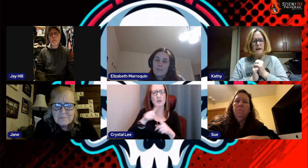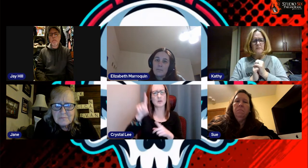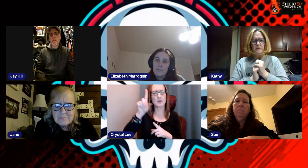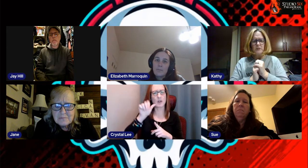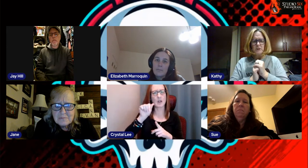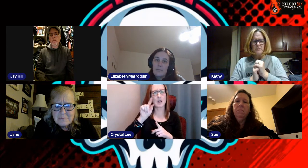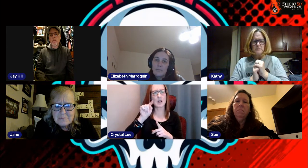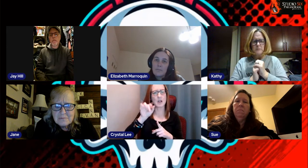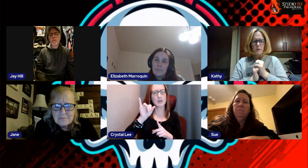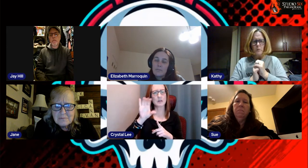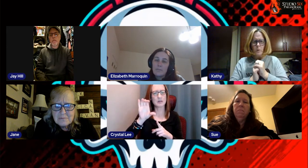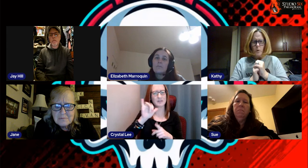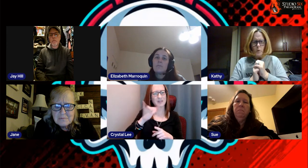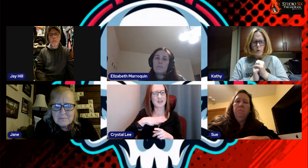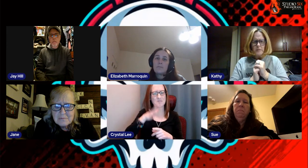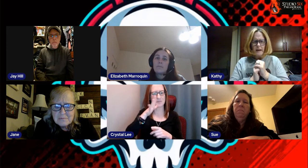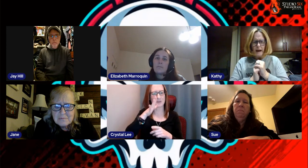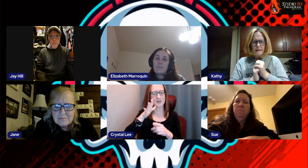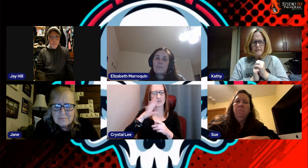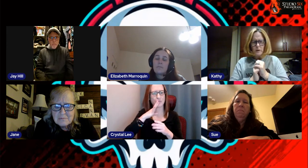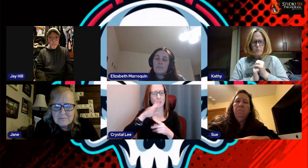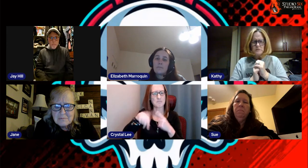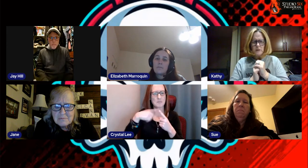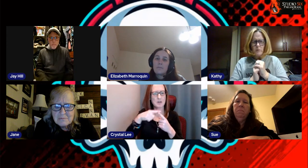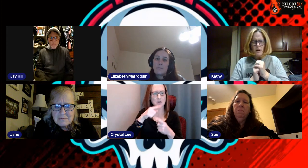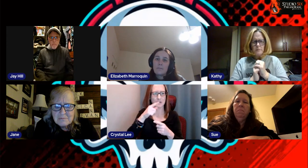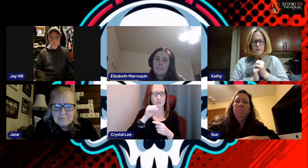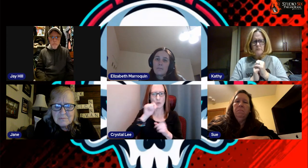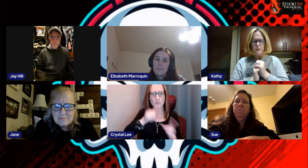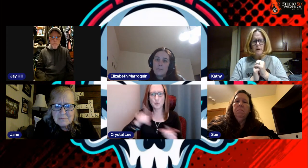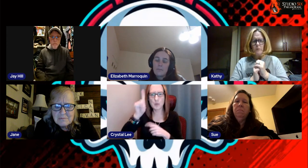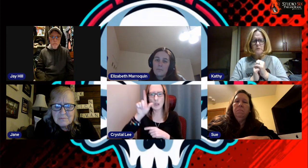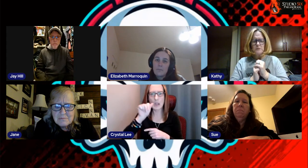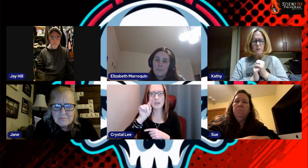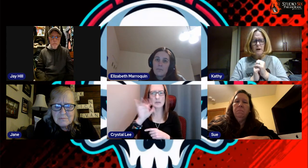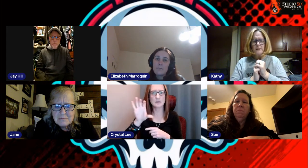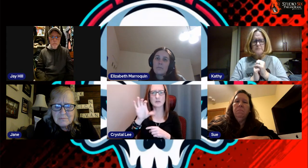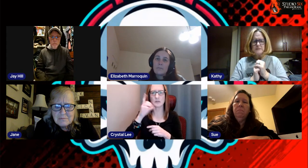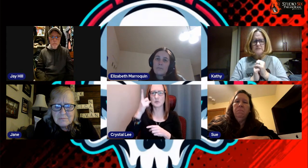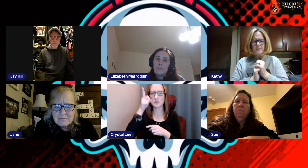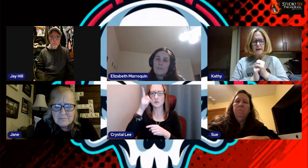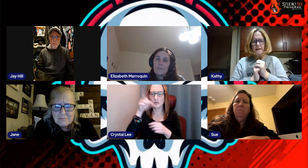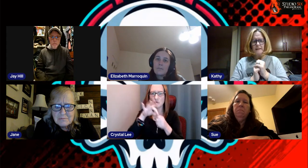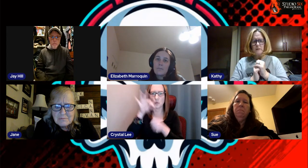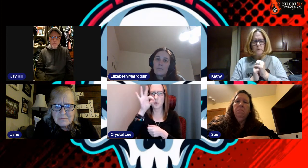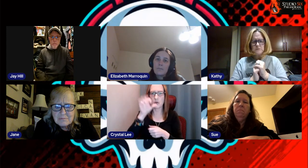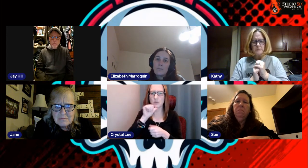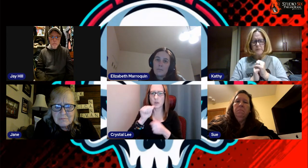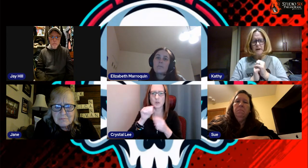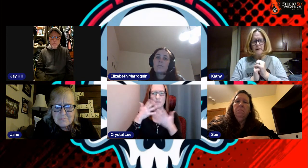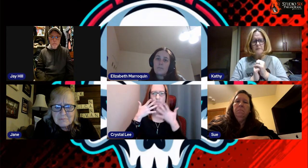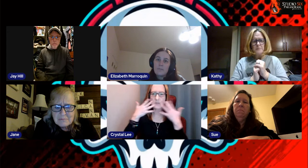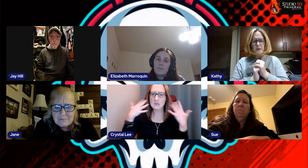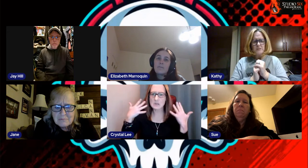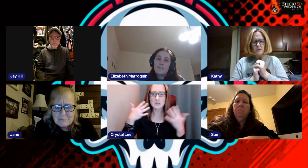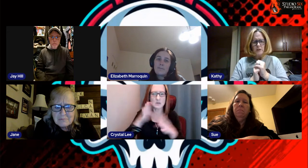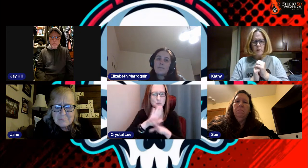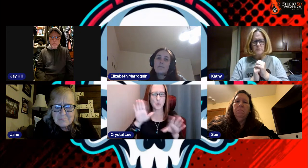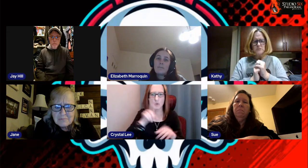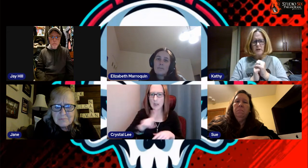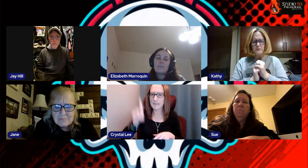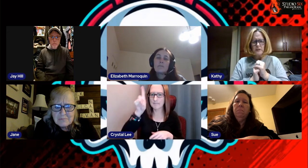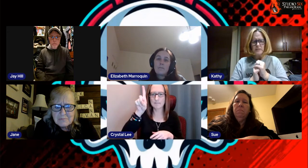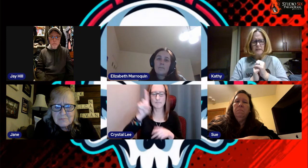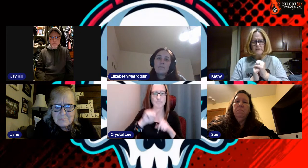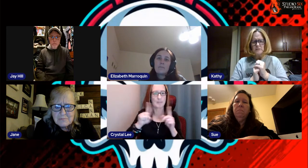brother and I are very curious about the attic, like, what's going on with the grandma? What's going on upstairs in the attic? What's up there? The